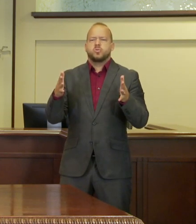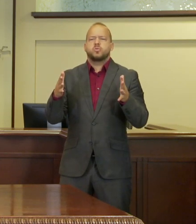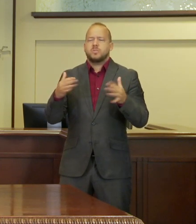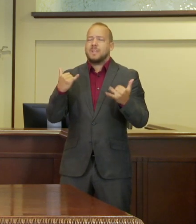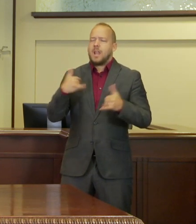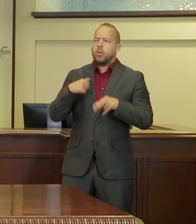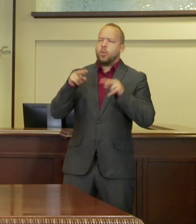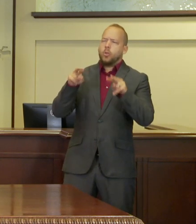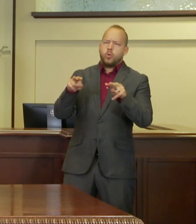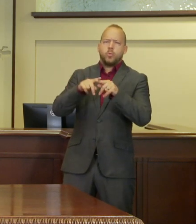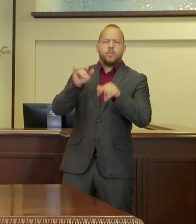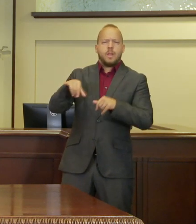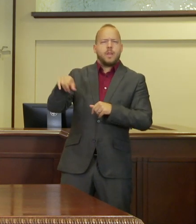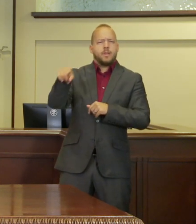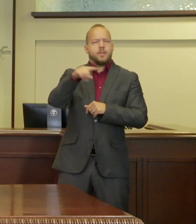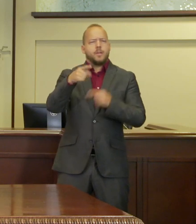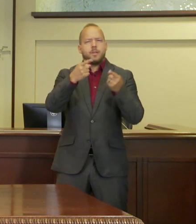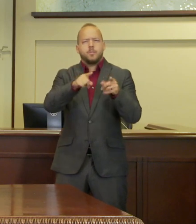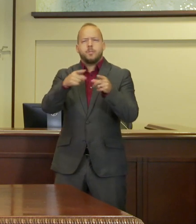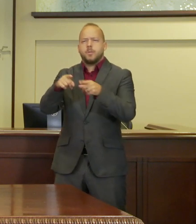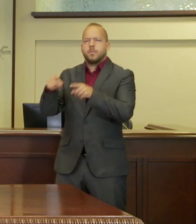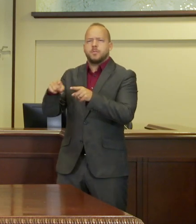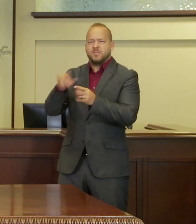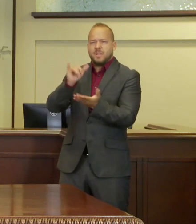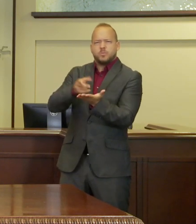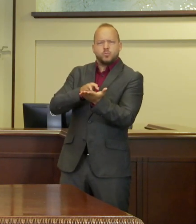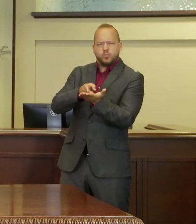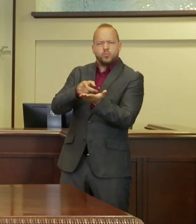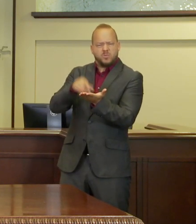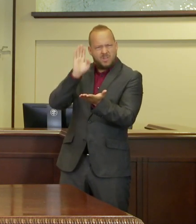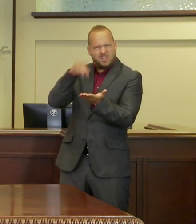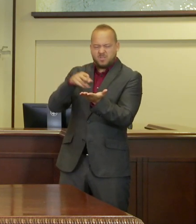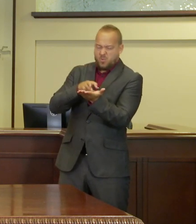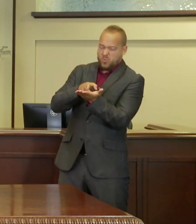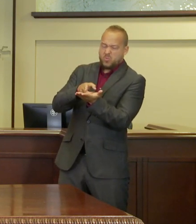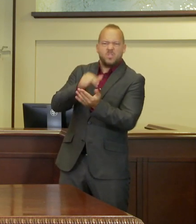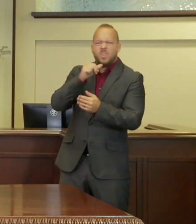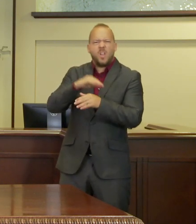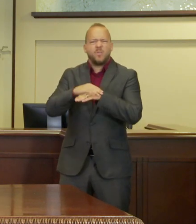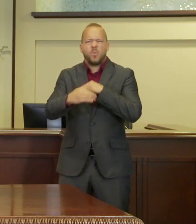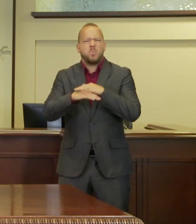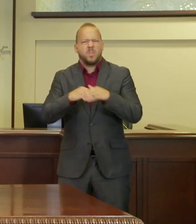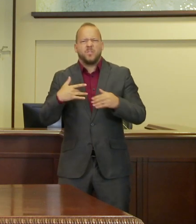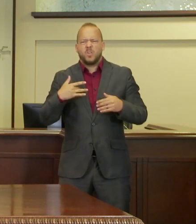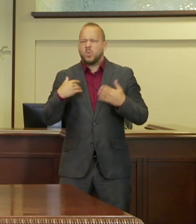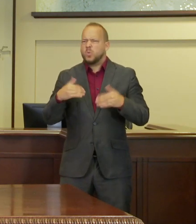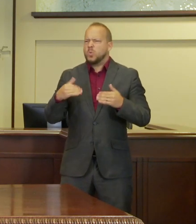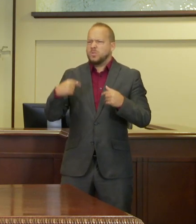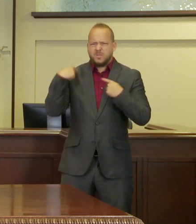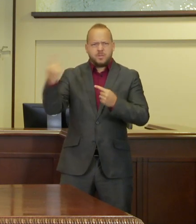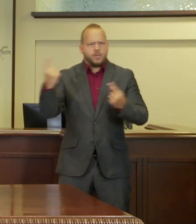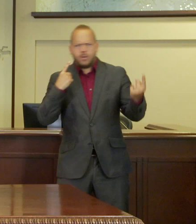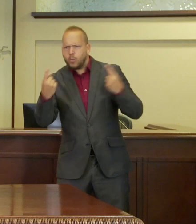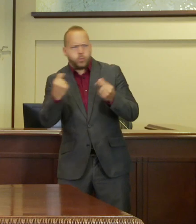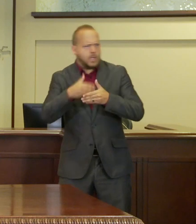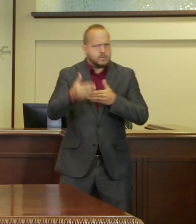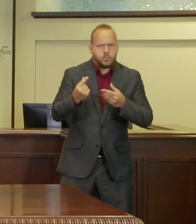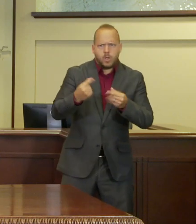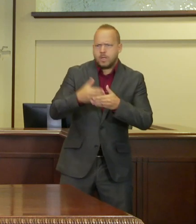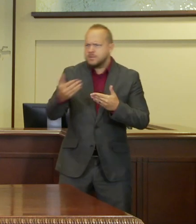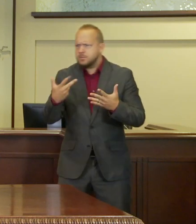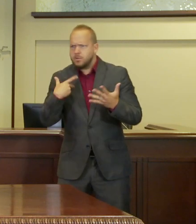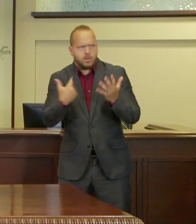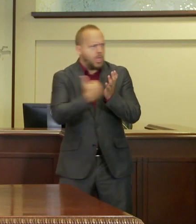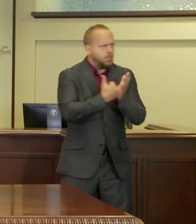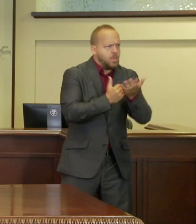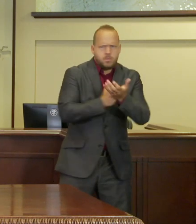harsh, uncomfortable realities. I've been asked repeatedly over the past few days about what comes next. How can I help? I